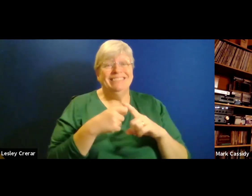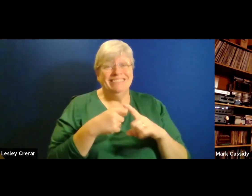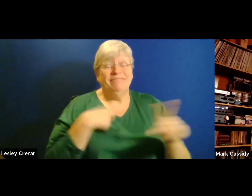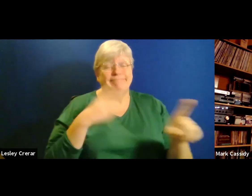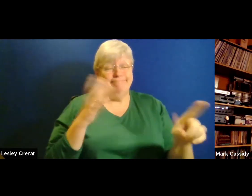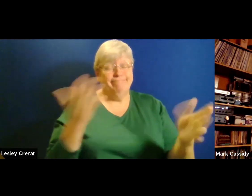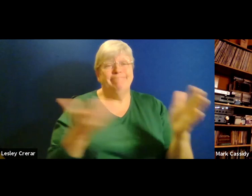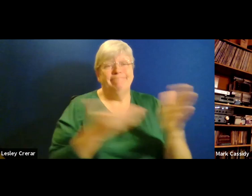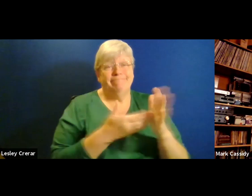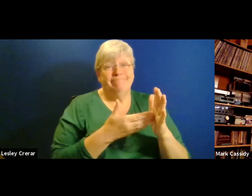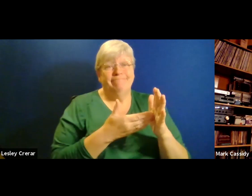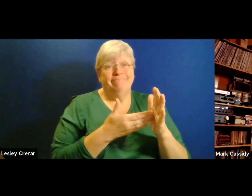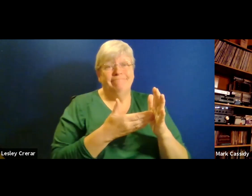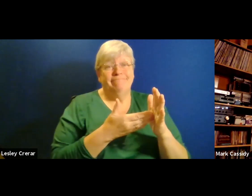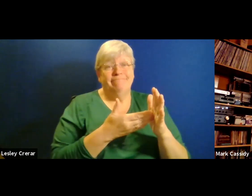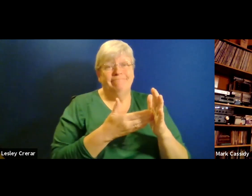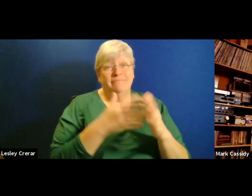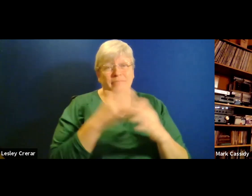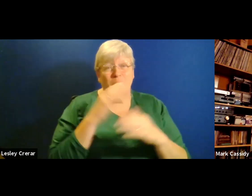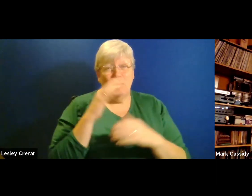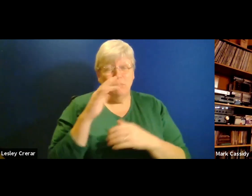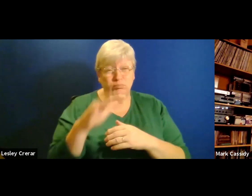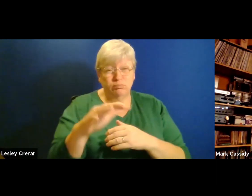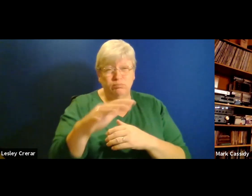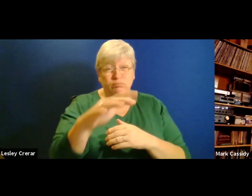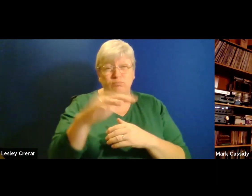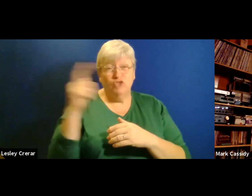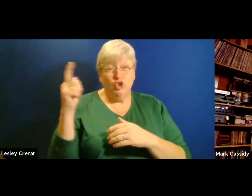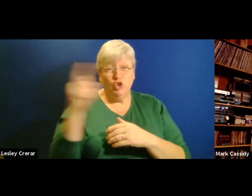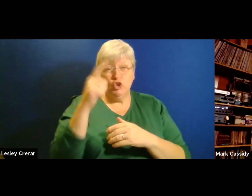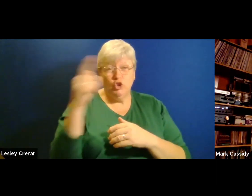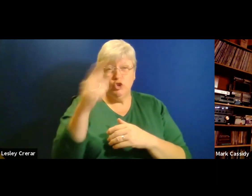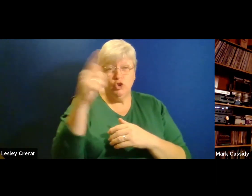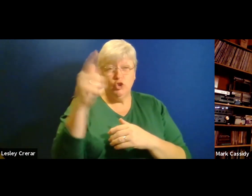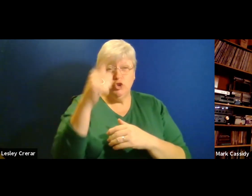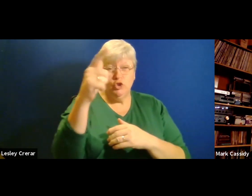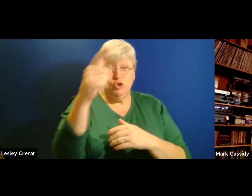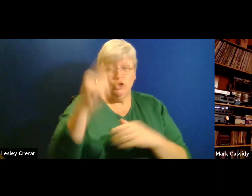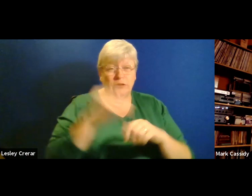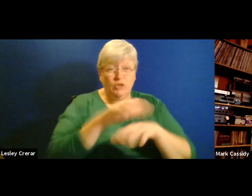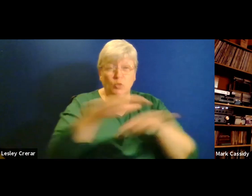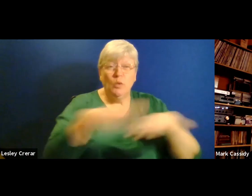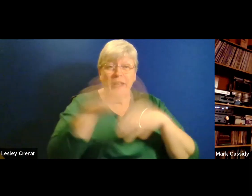surf, then fathomless beyond, swim until you see no land.